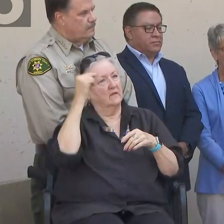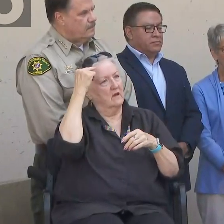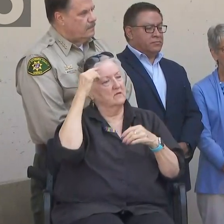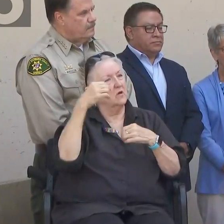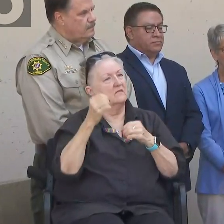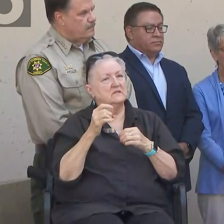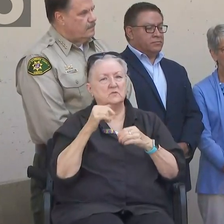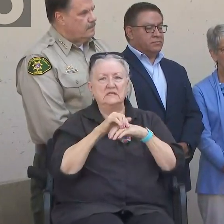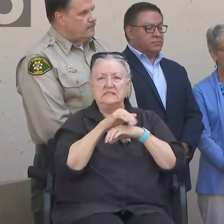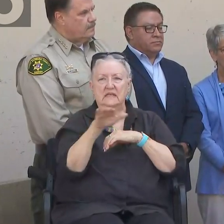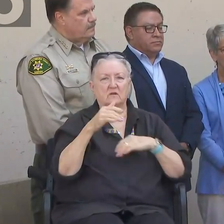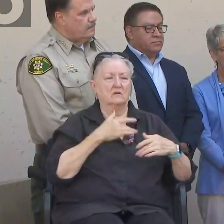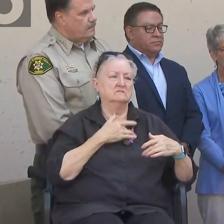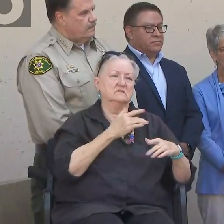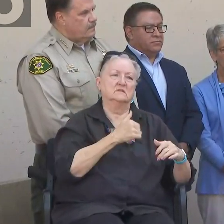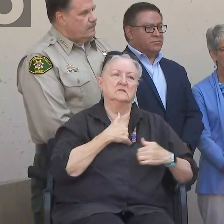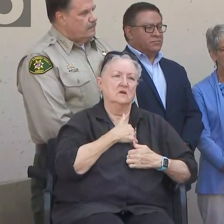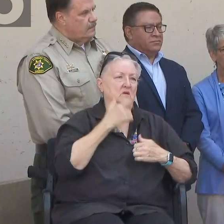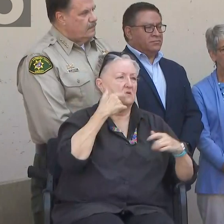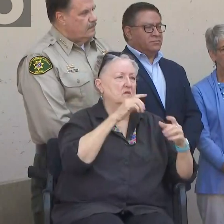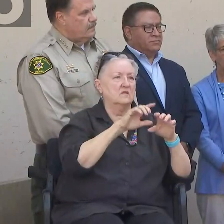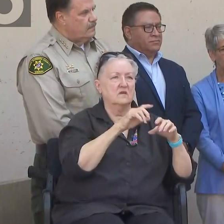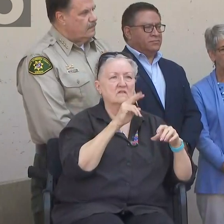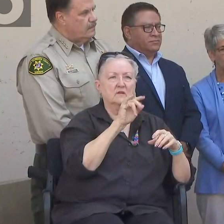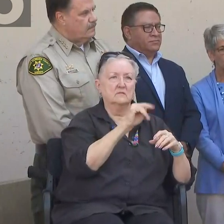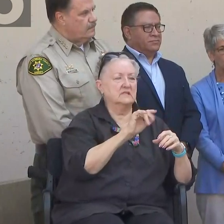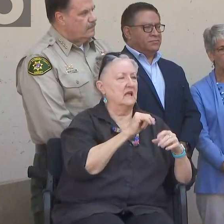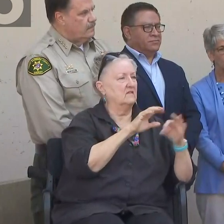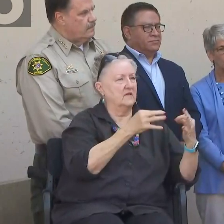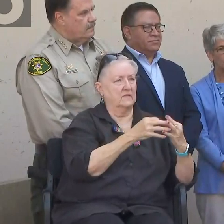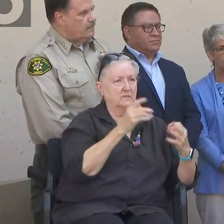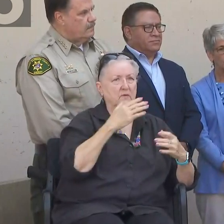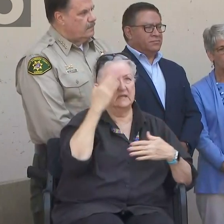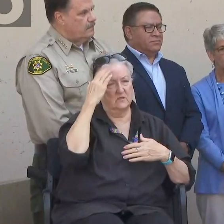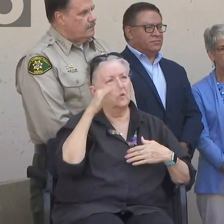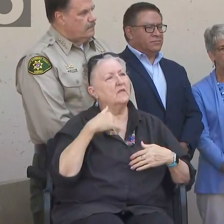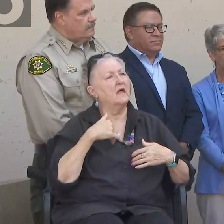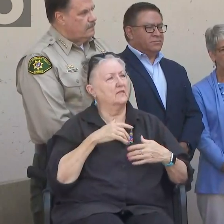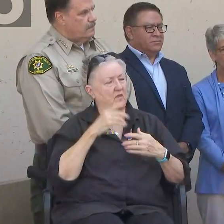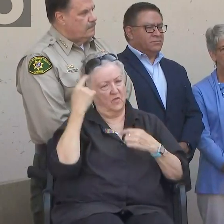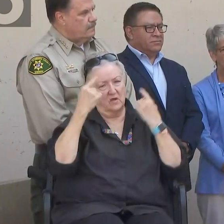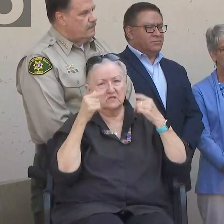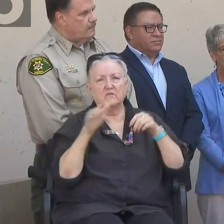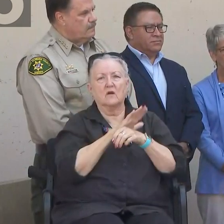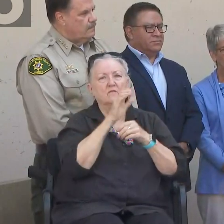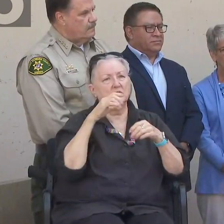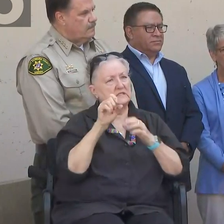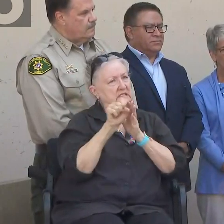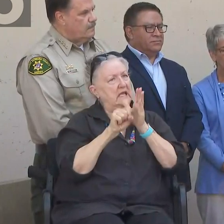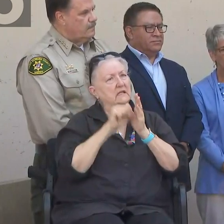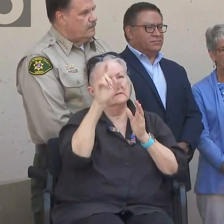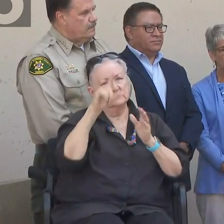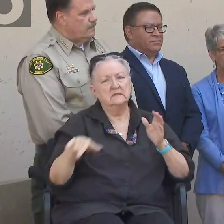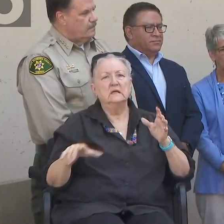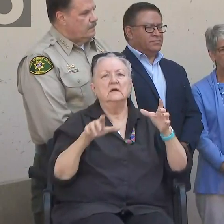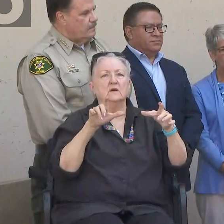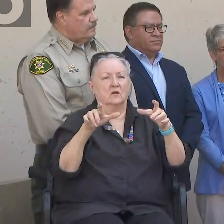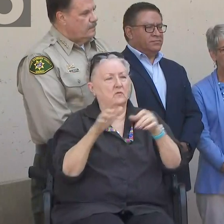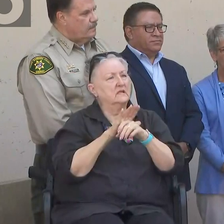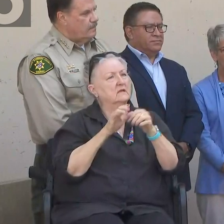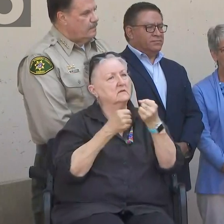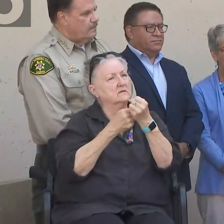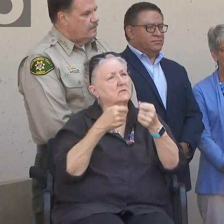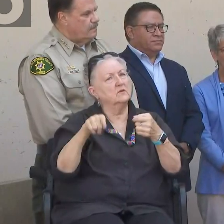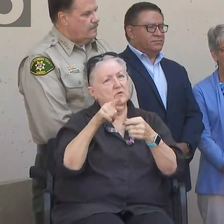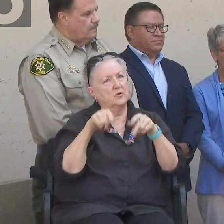condolences to the victims and the families. Please know the thoughts of our entire state are with you during this tragic incident. Early